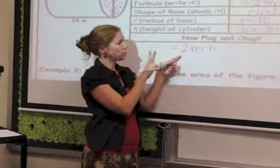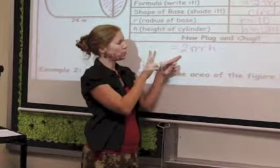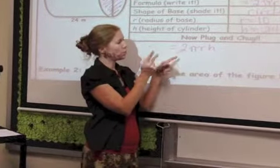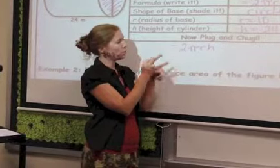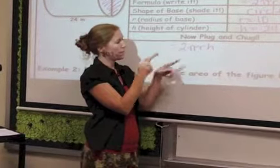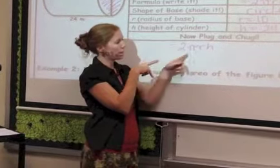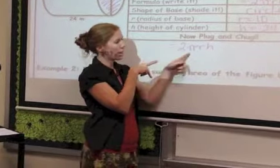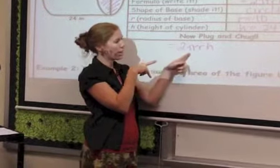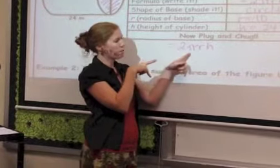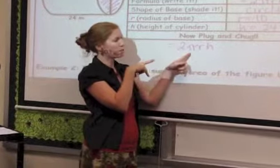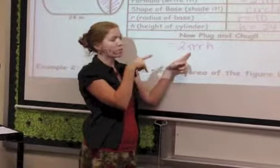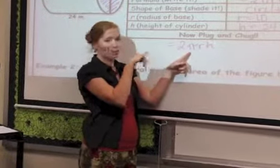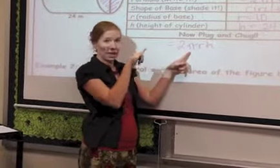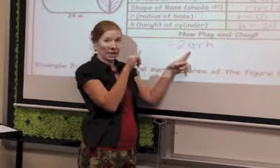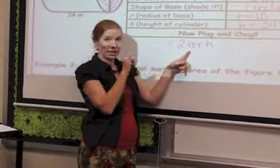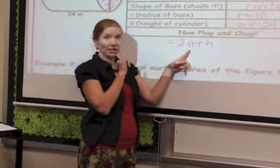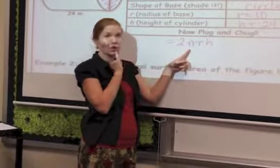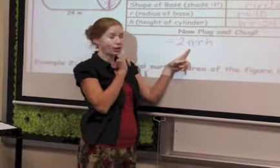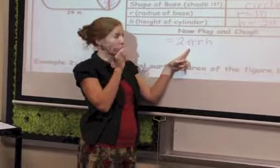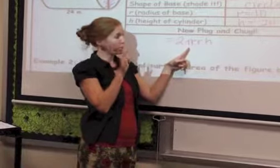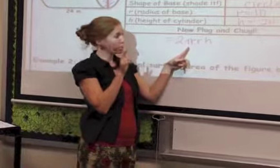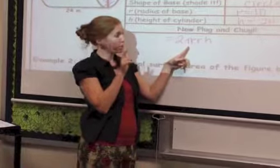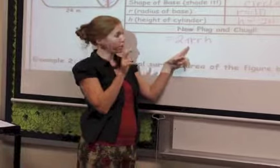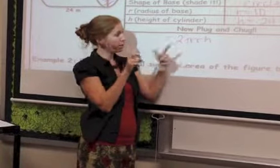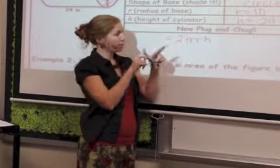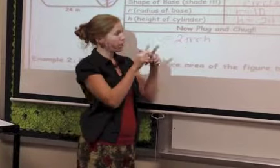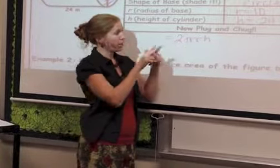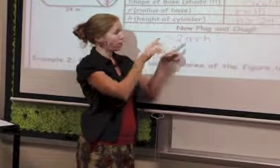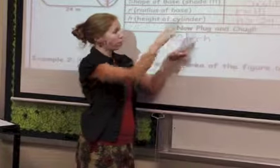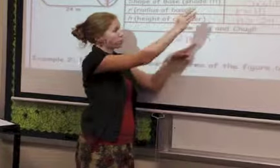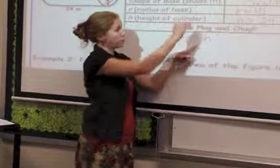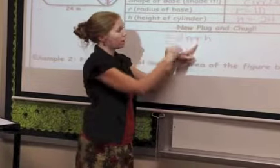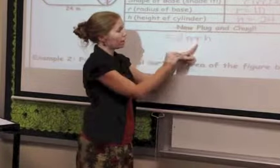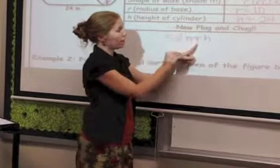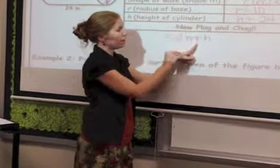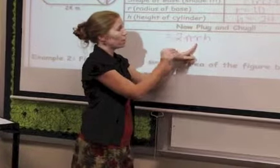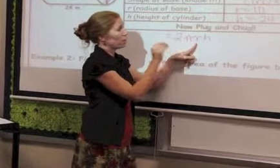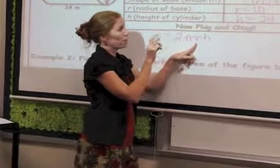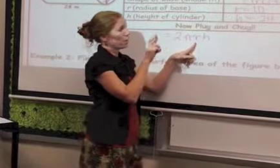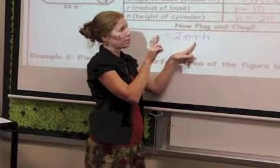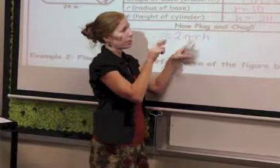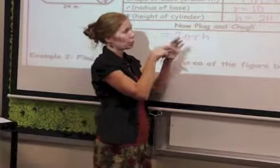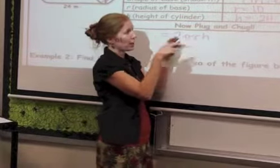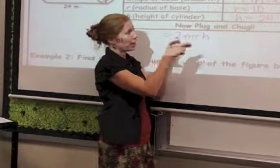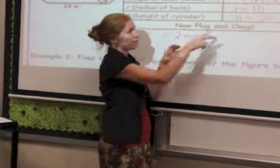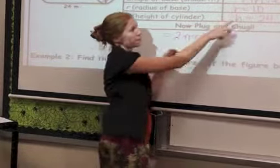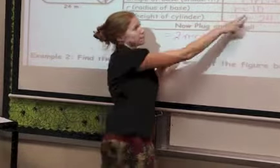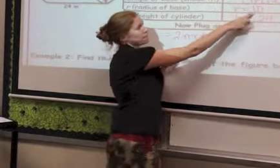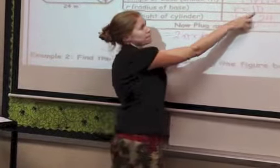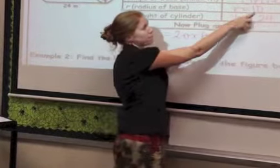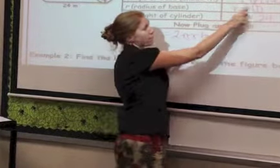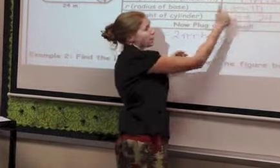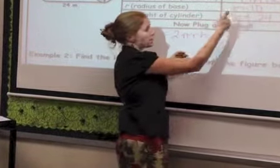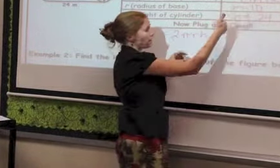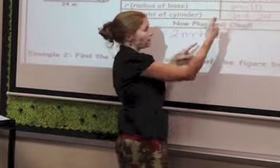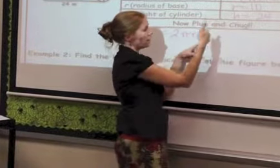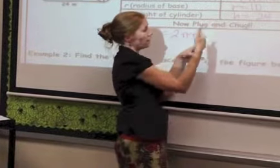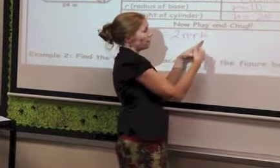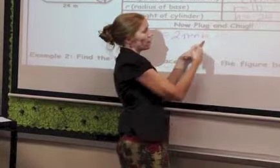2 times pi, which is 3, and then plug in my radius of 10 and